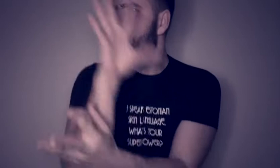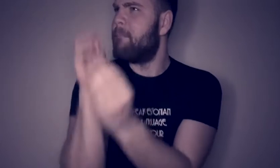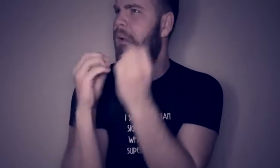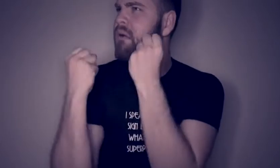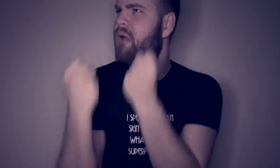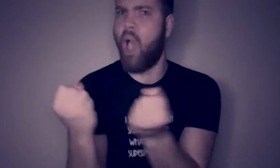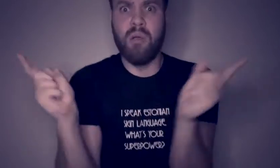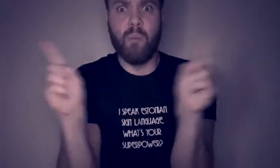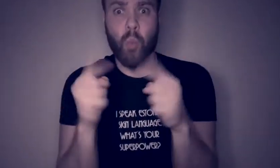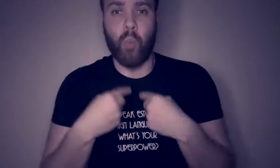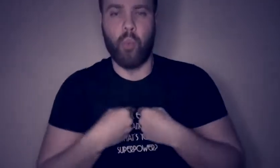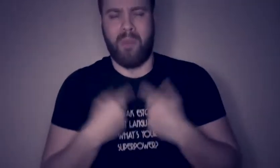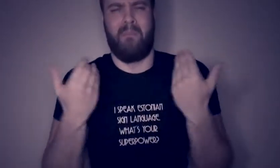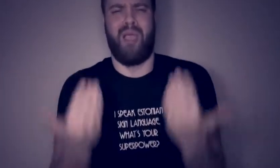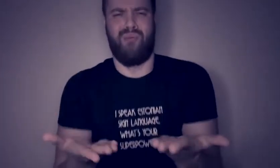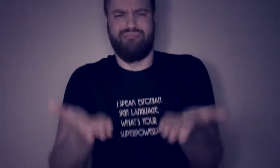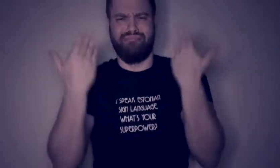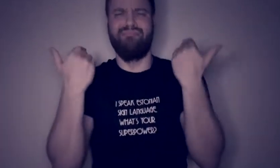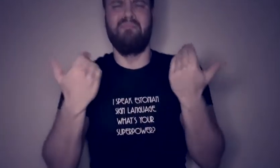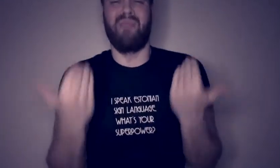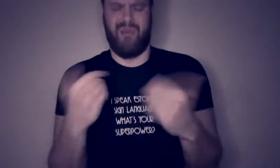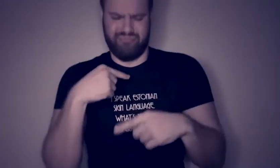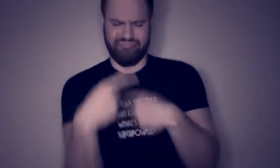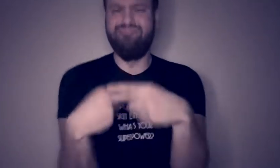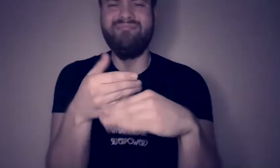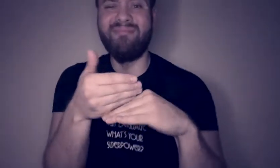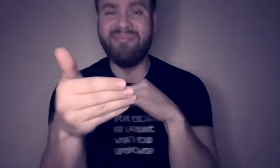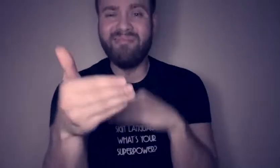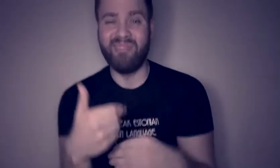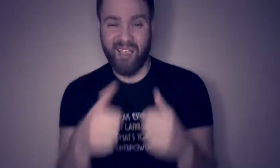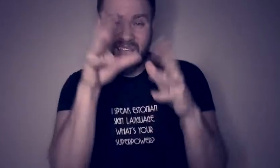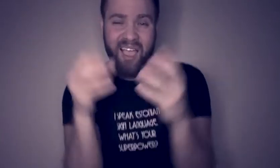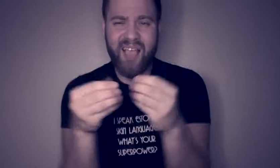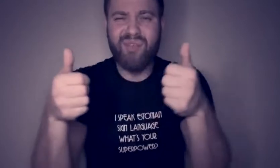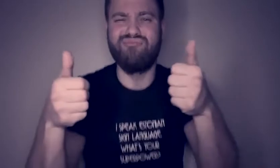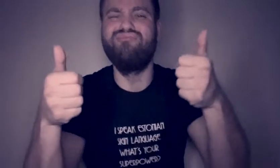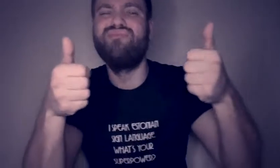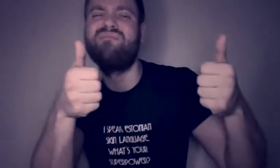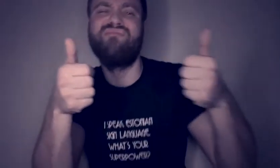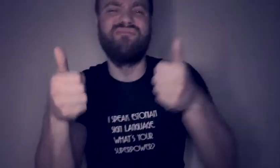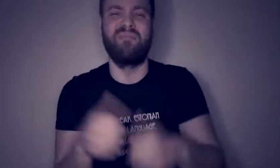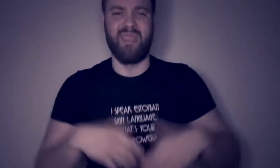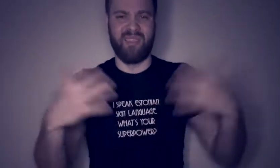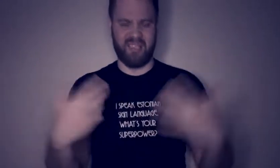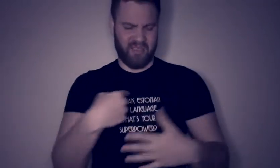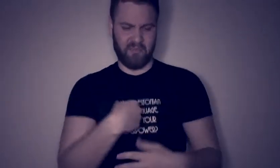in my hardest. Gonna live my life, feels so good to get it right. So I like what I see when I'm looking at me,